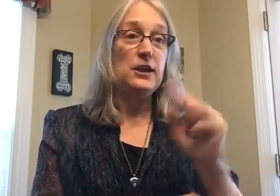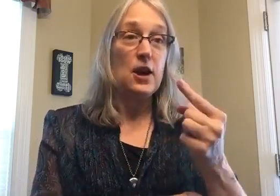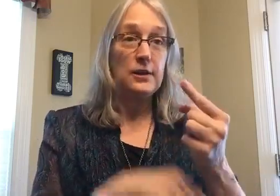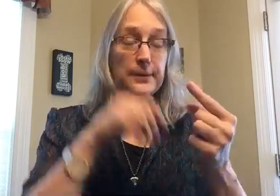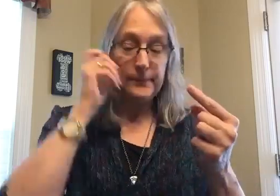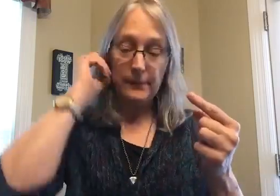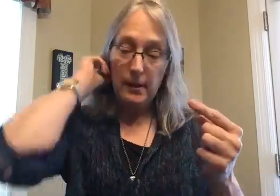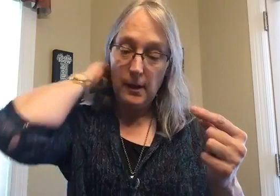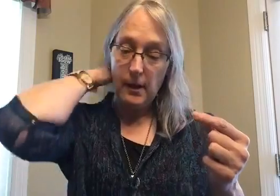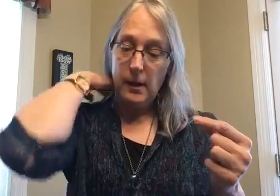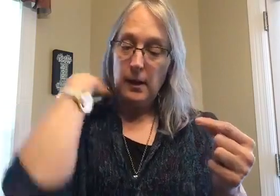Young.